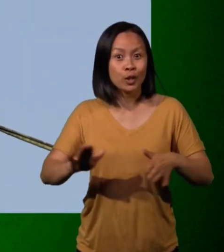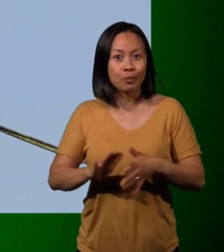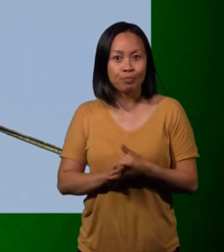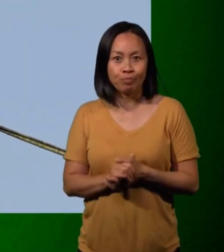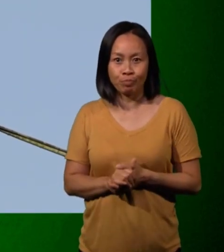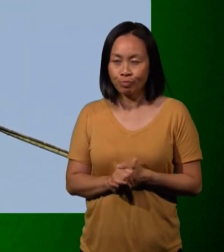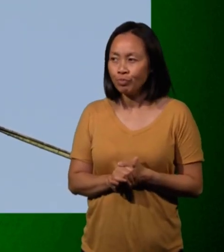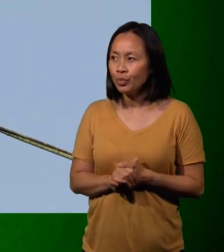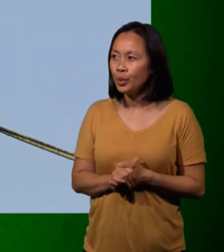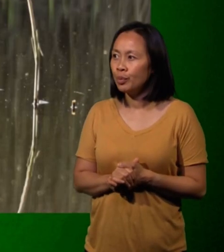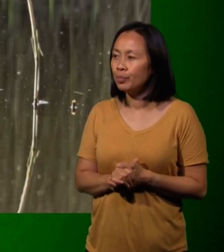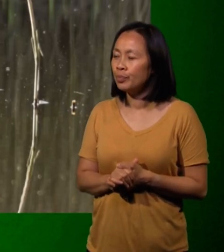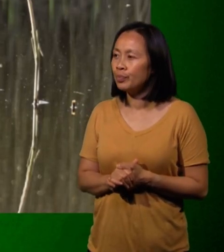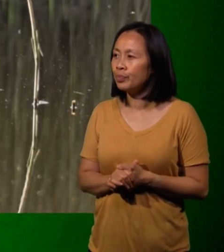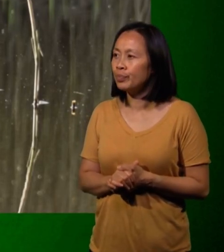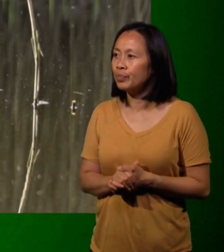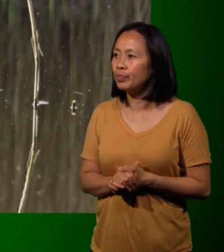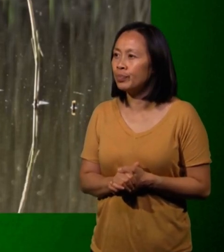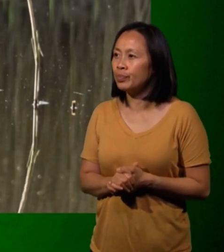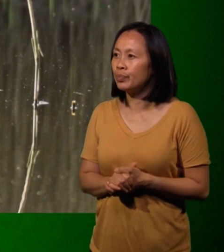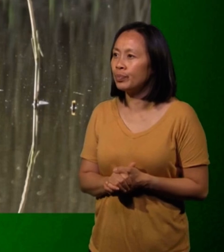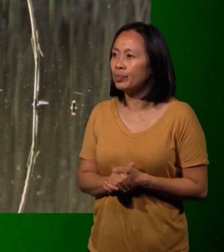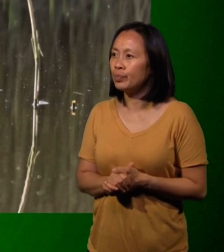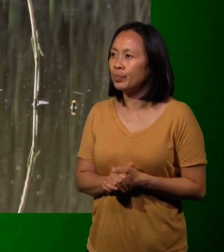and they're keen to feed.